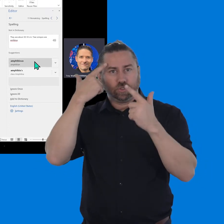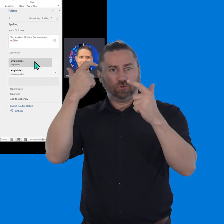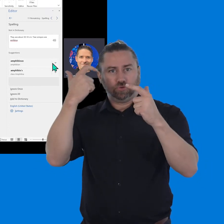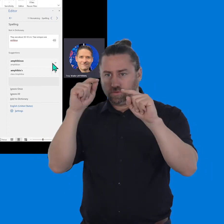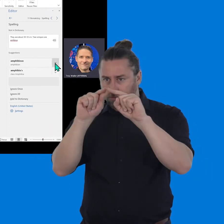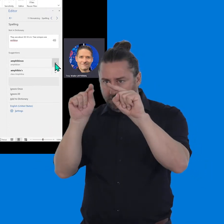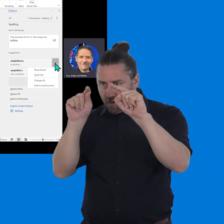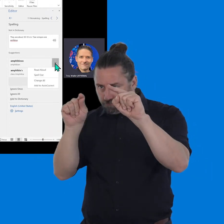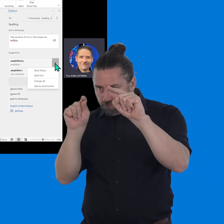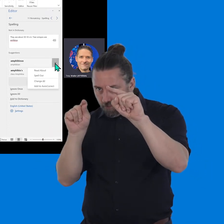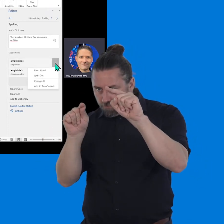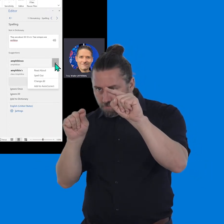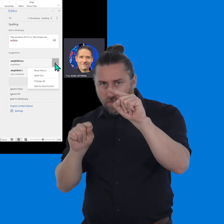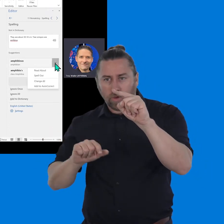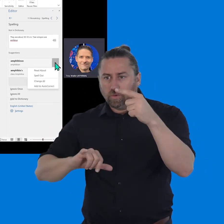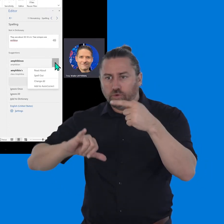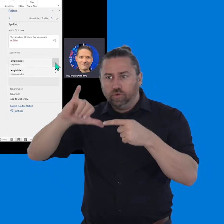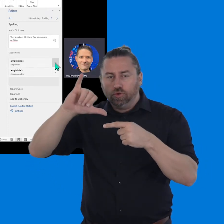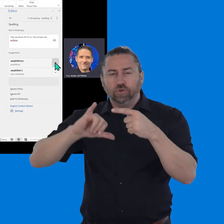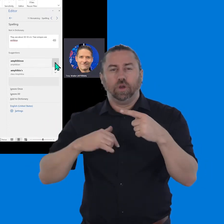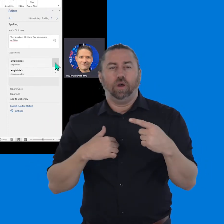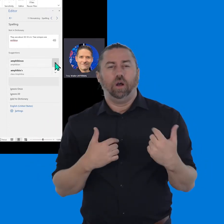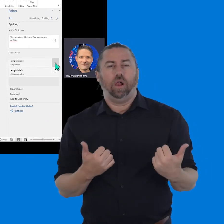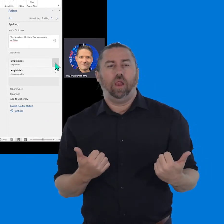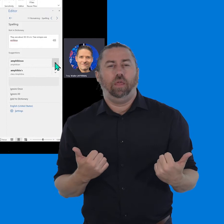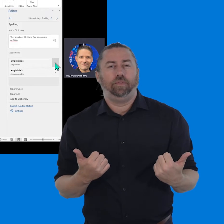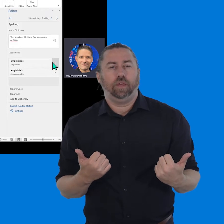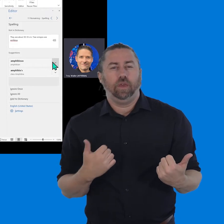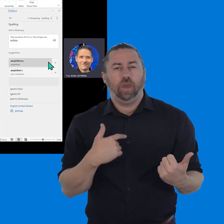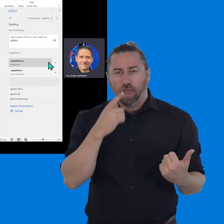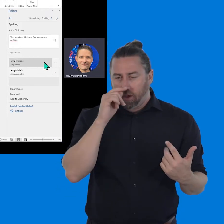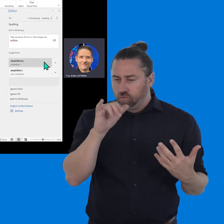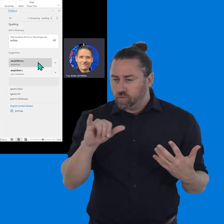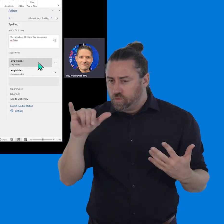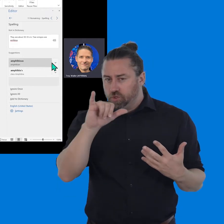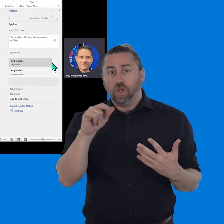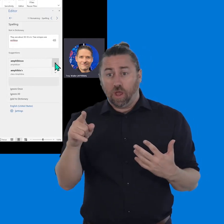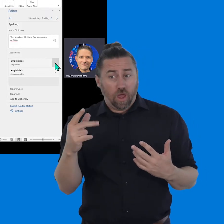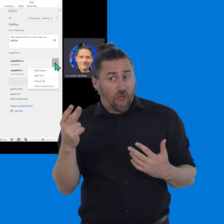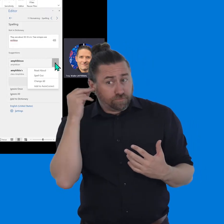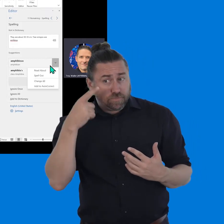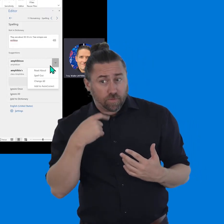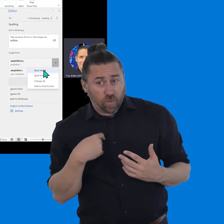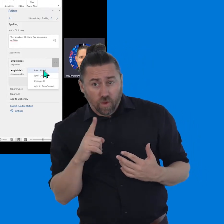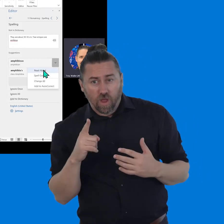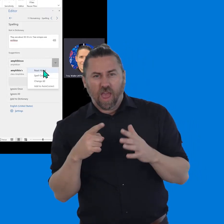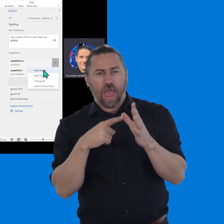suggestions again. Okay, it's actually giving me my suggestions, and I can look at those and I can have them read